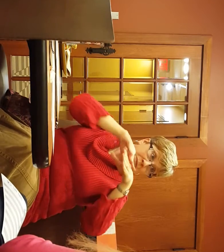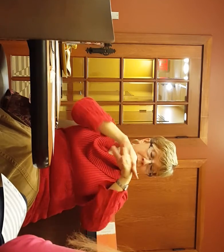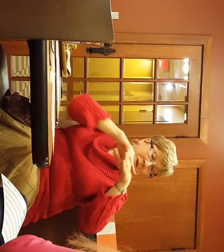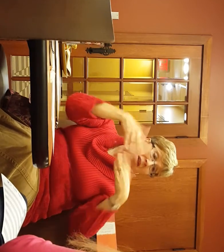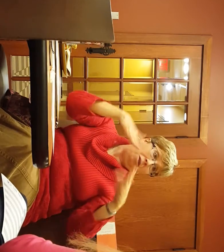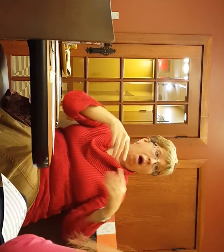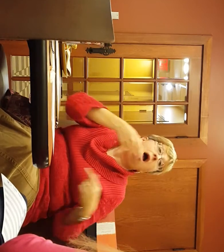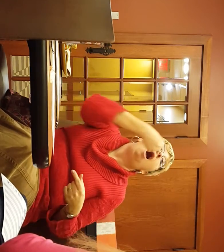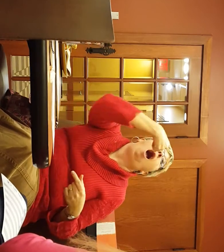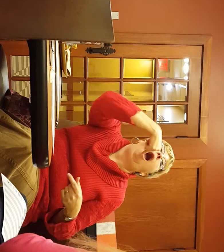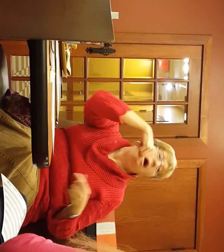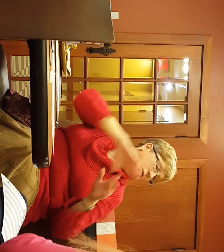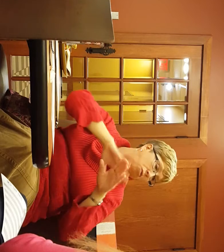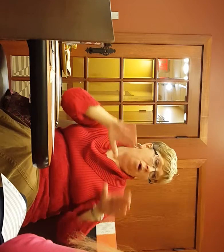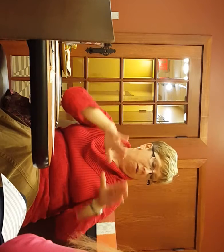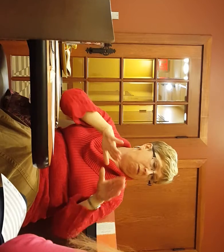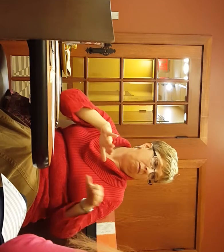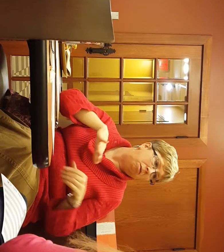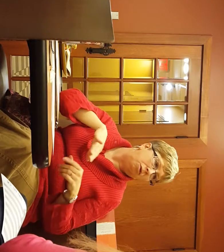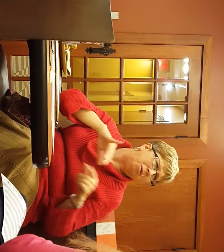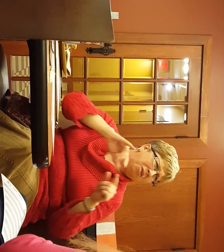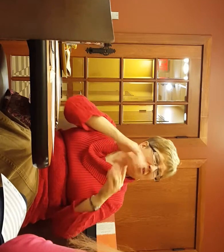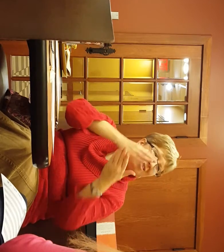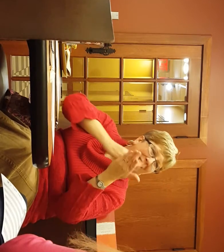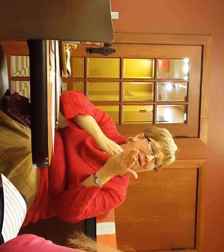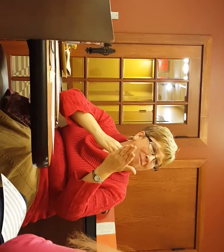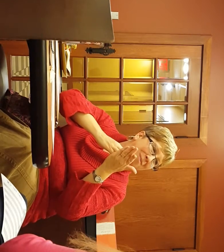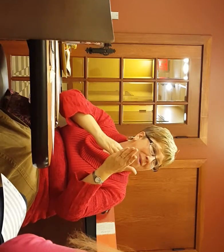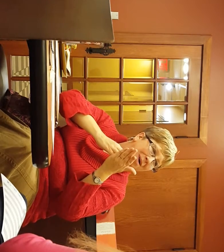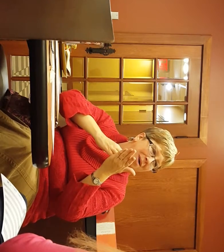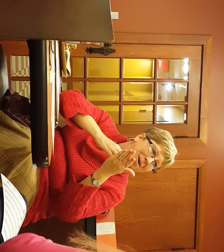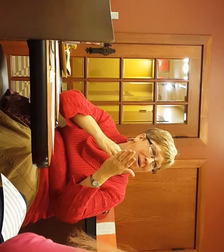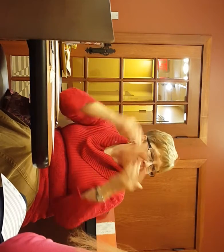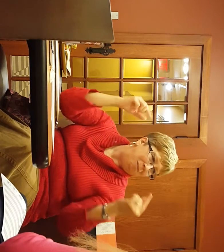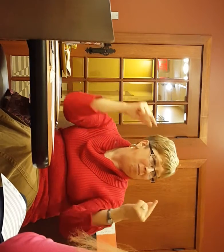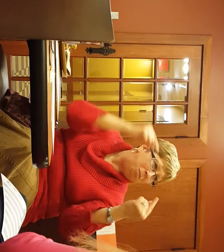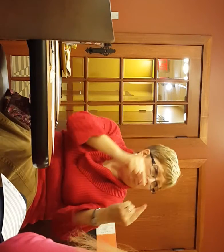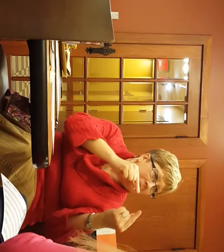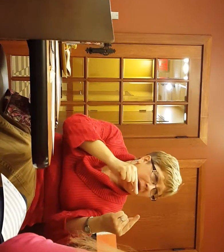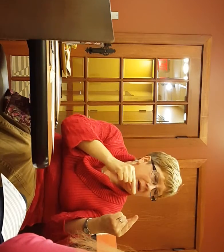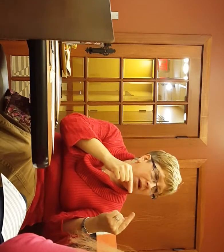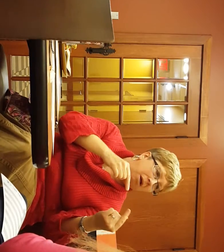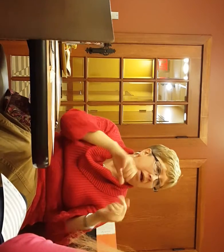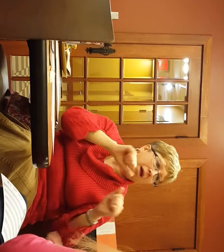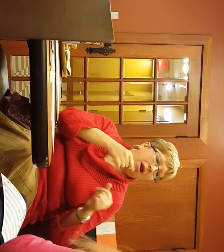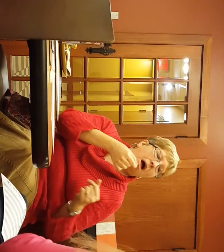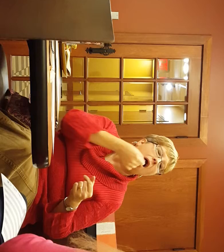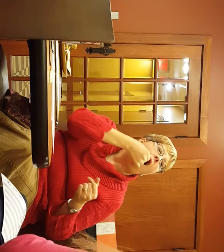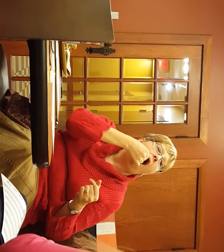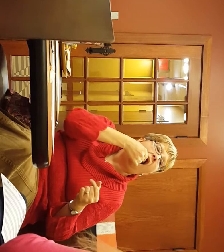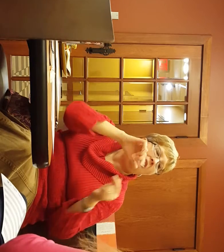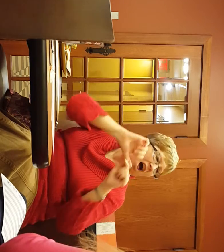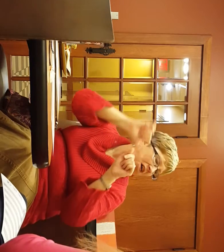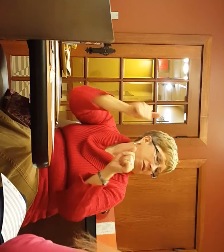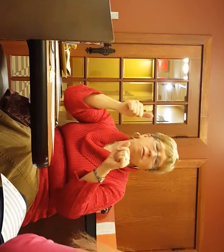as soothing to our skin as it is to our emotions. So it's got both sides. So